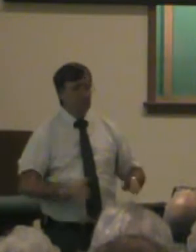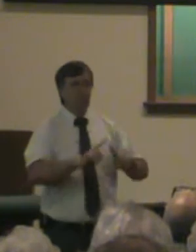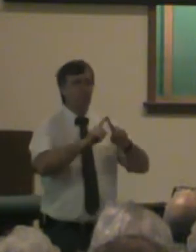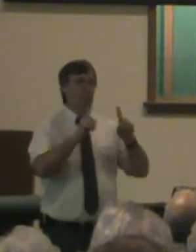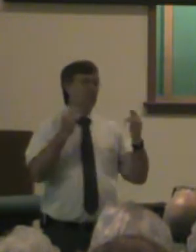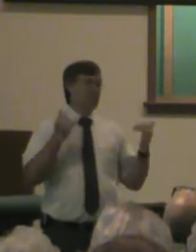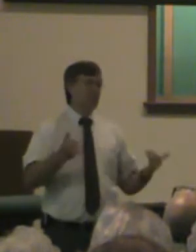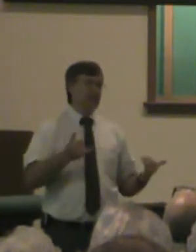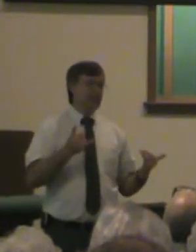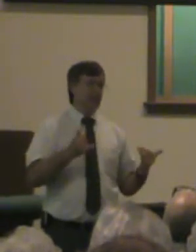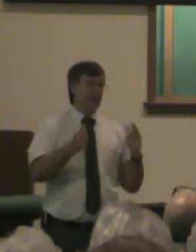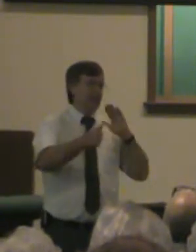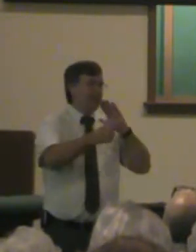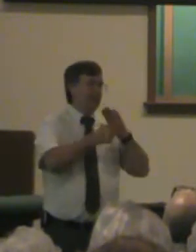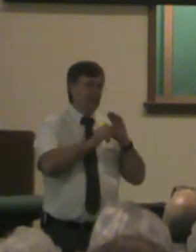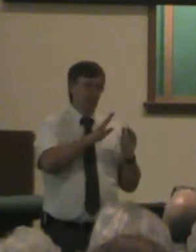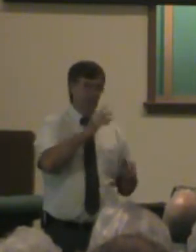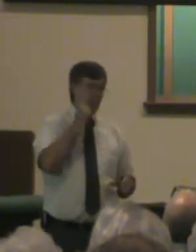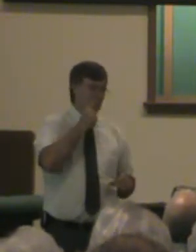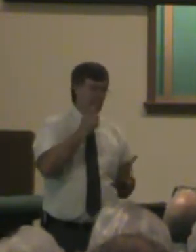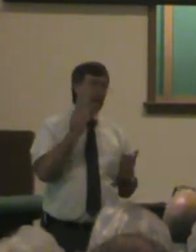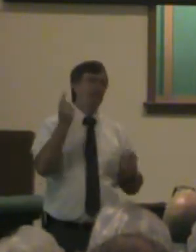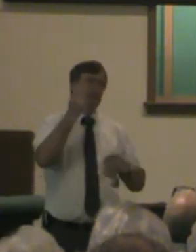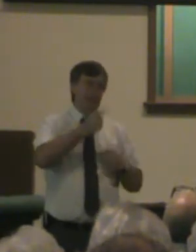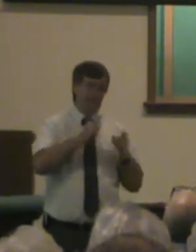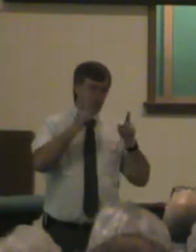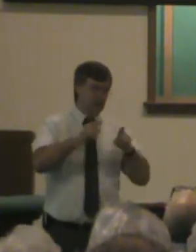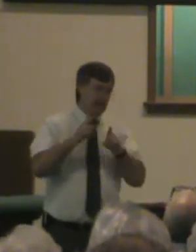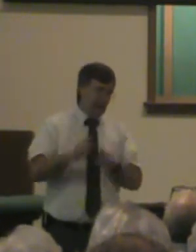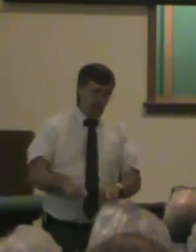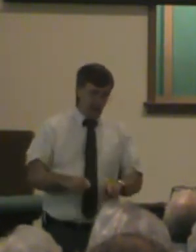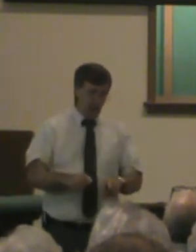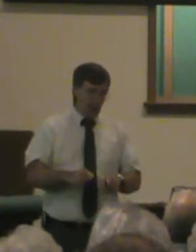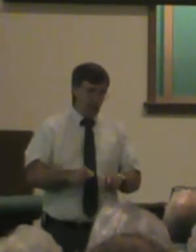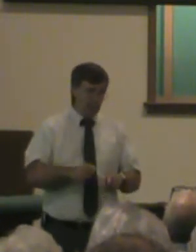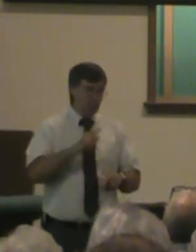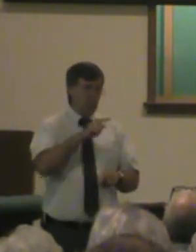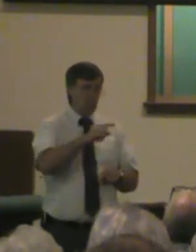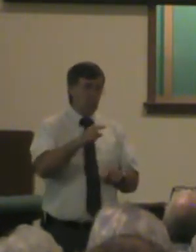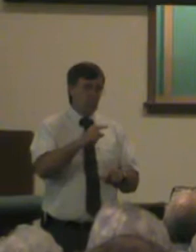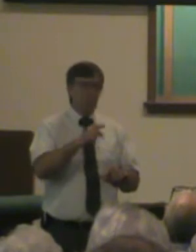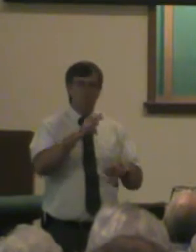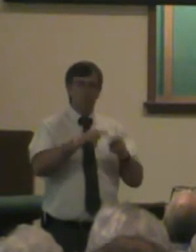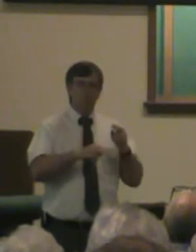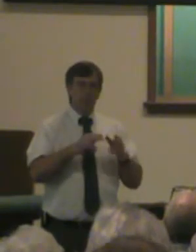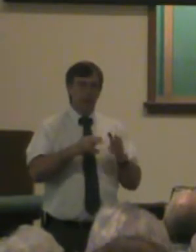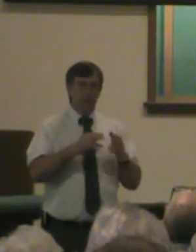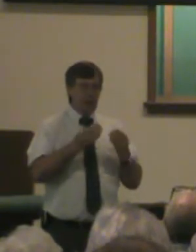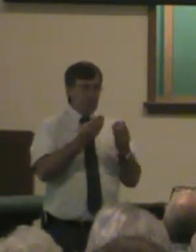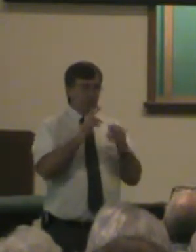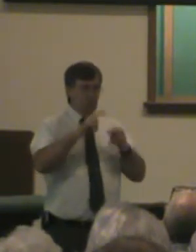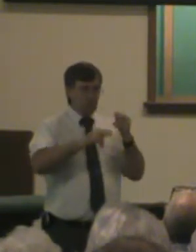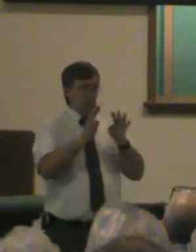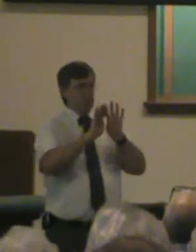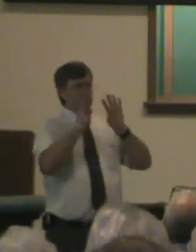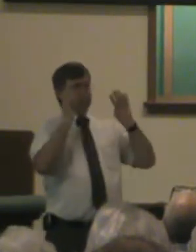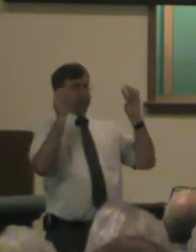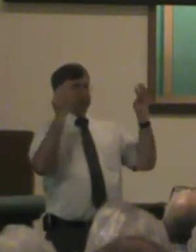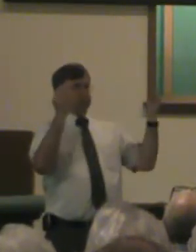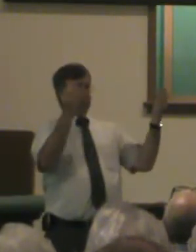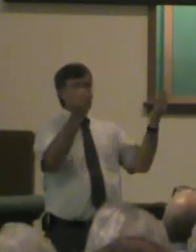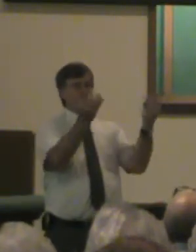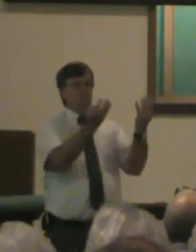It's hidden from your eyes. The days will come upon you when your enemies will build an embankment against you, encircle